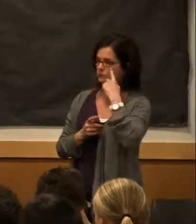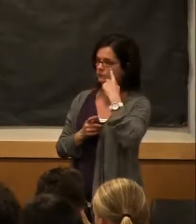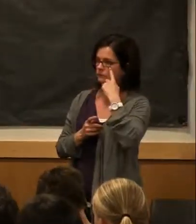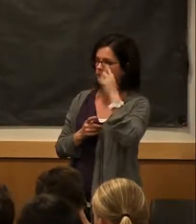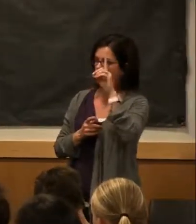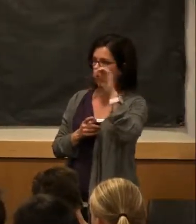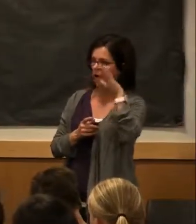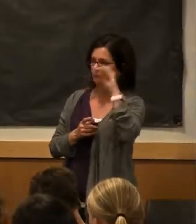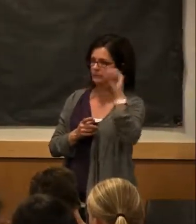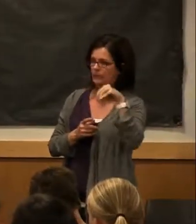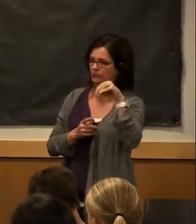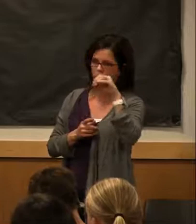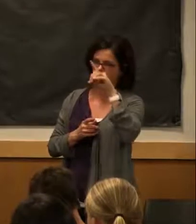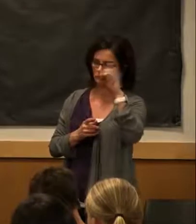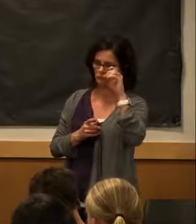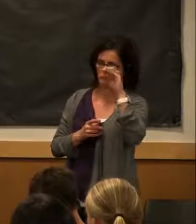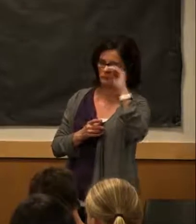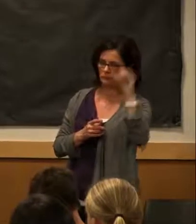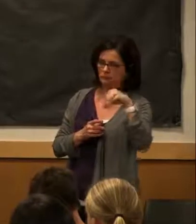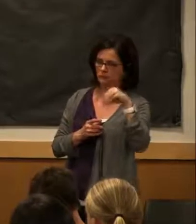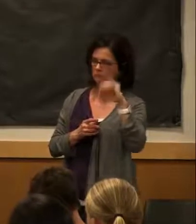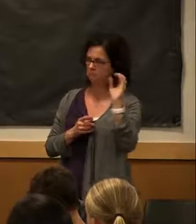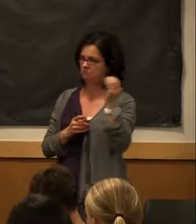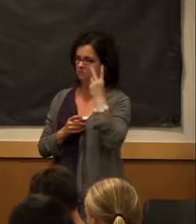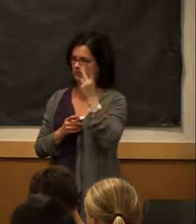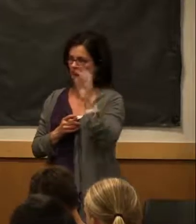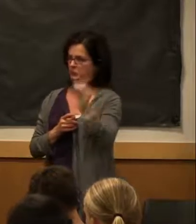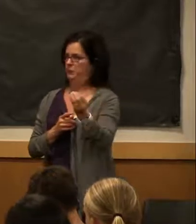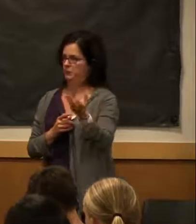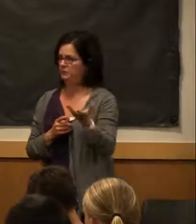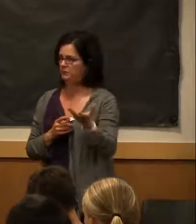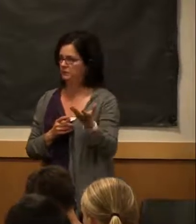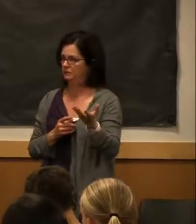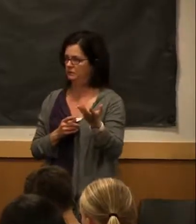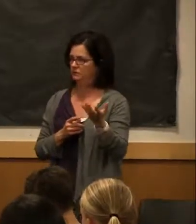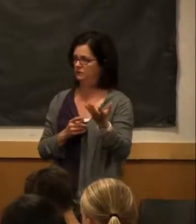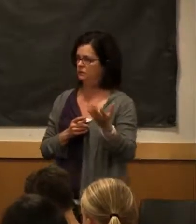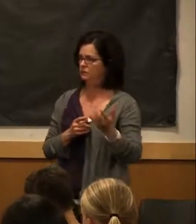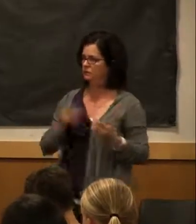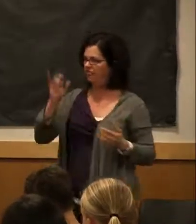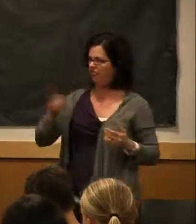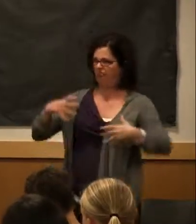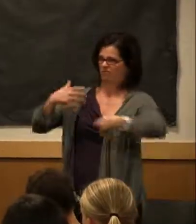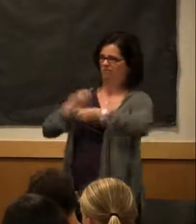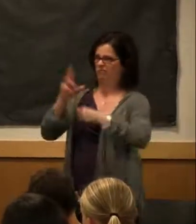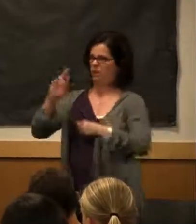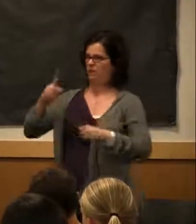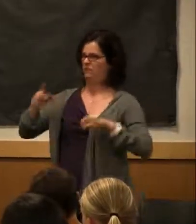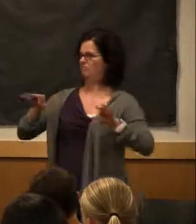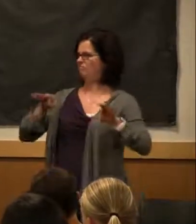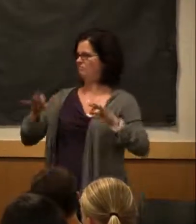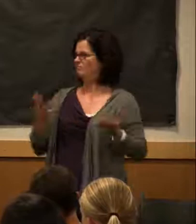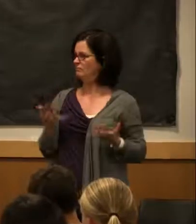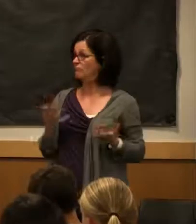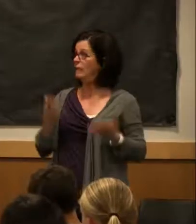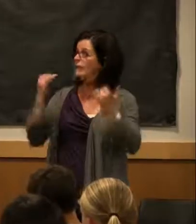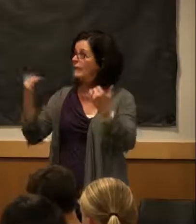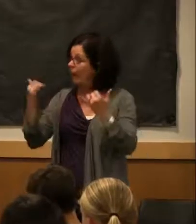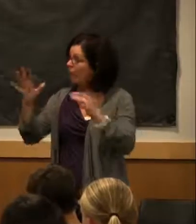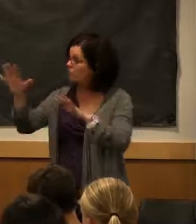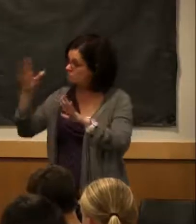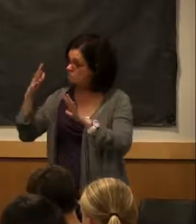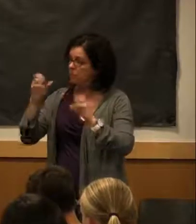no vision in my left eye. And that's kind of what RP is. And like right now, I can read